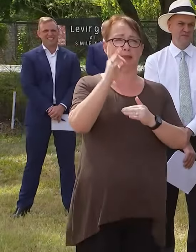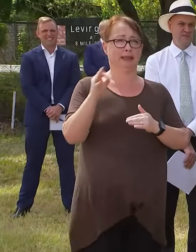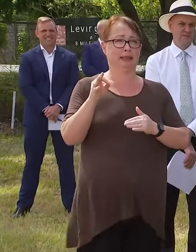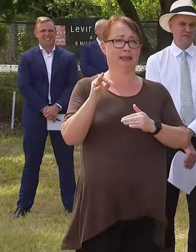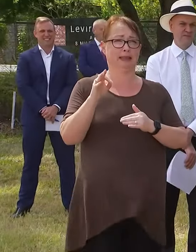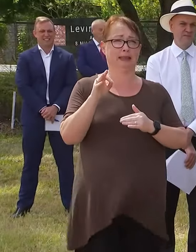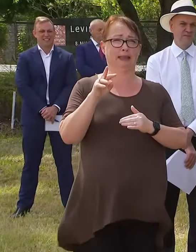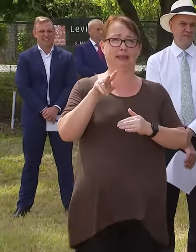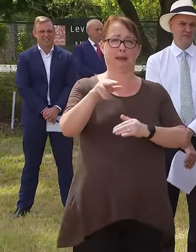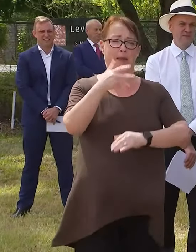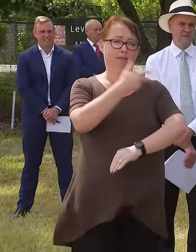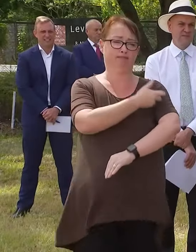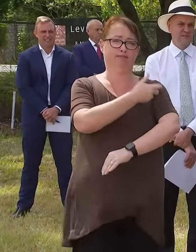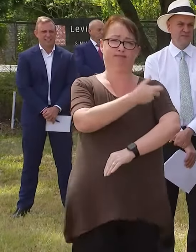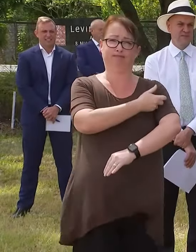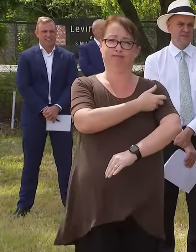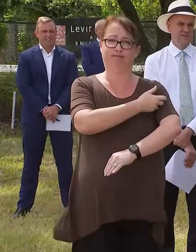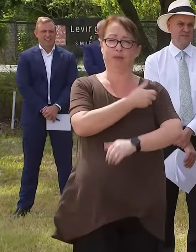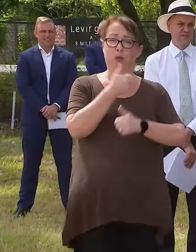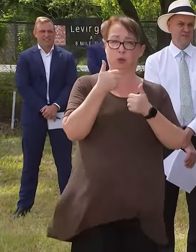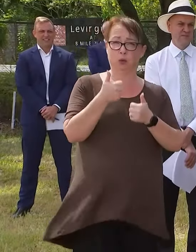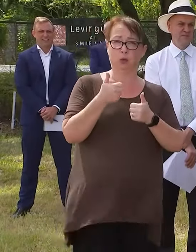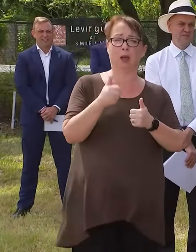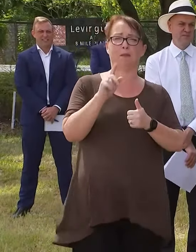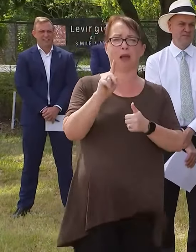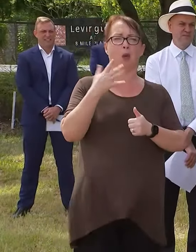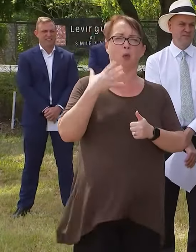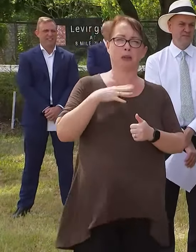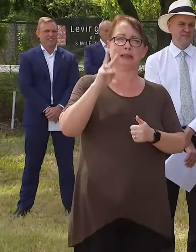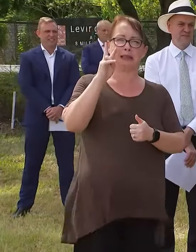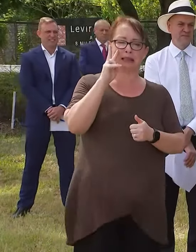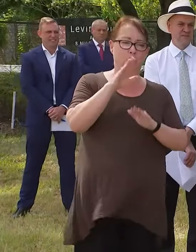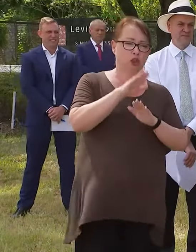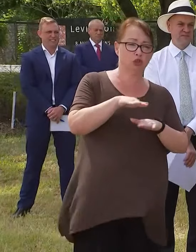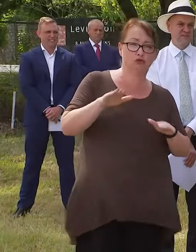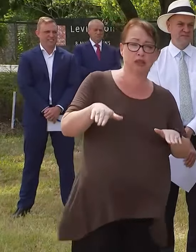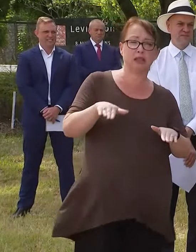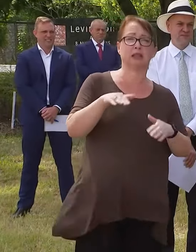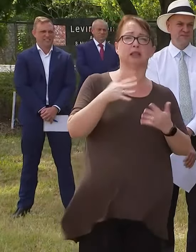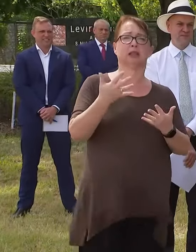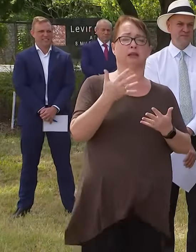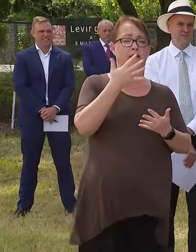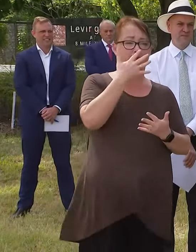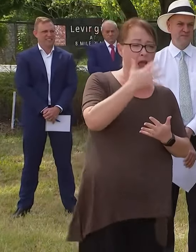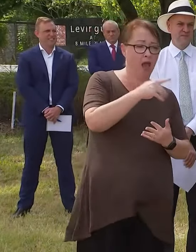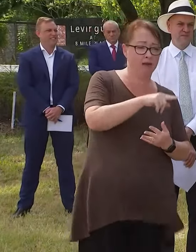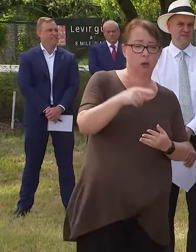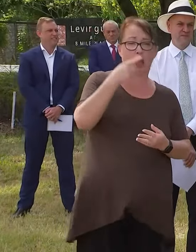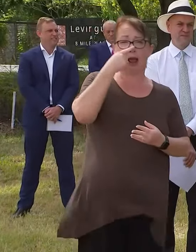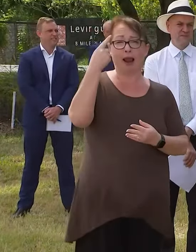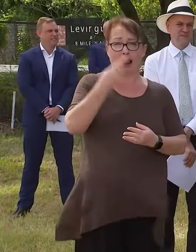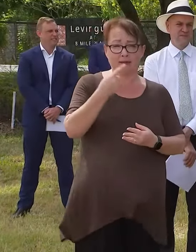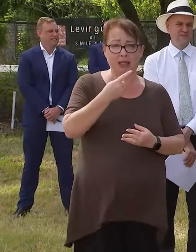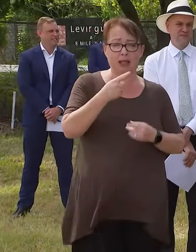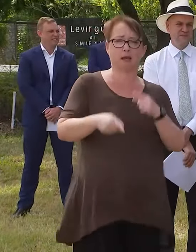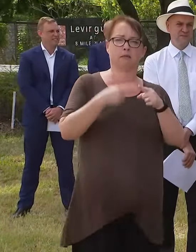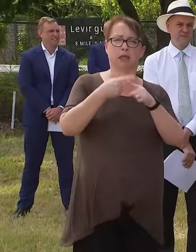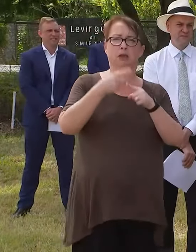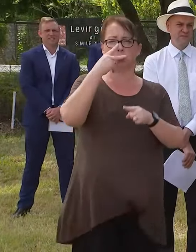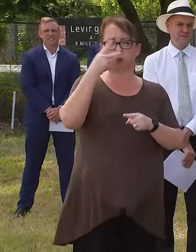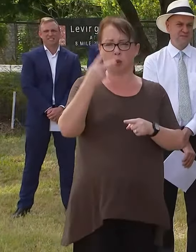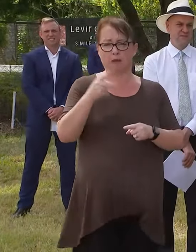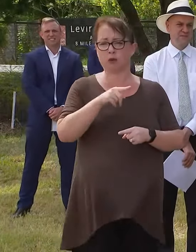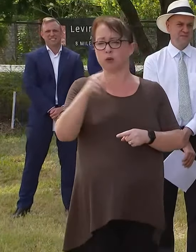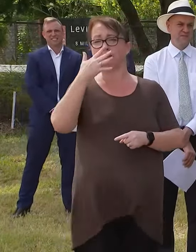is great news. But I would like to see the number of children, both 5 to 11 and 12 to 15-year-old. I'd like to see